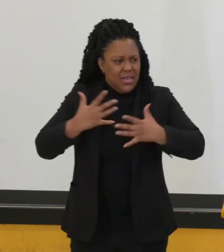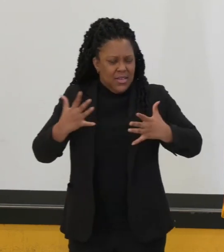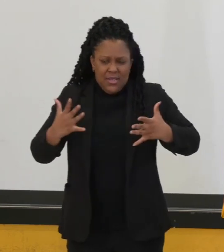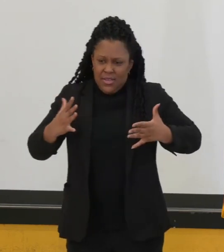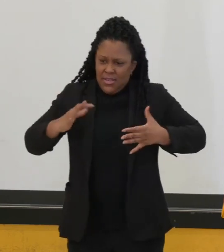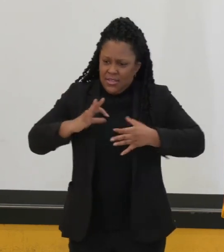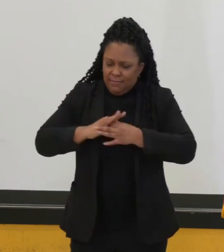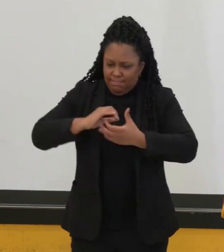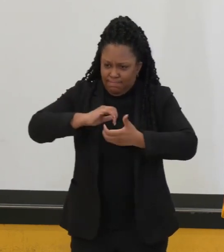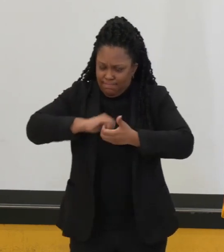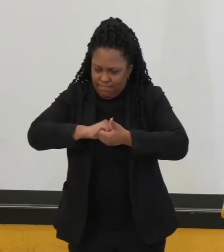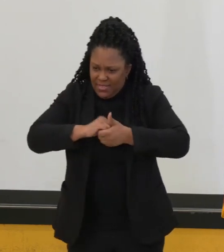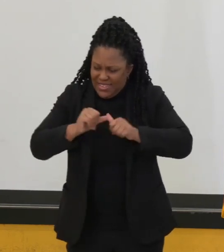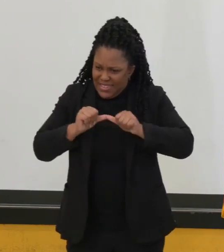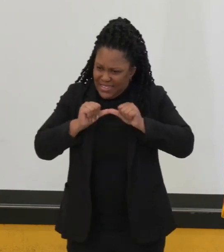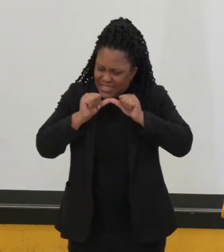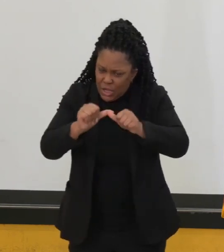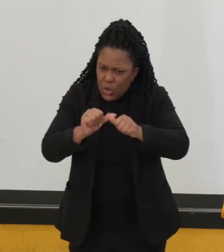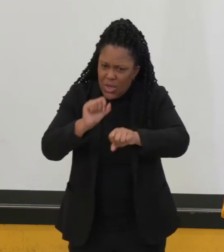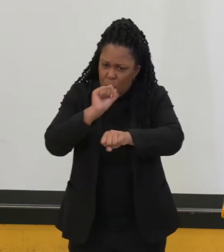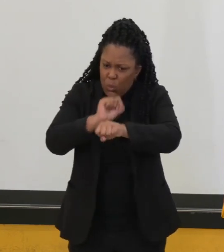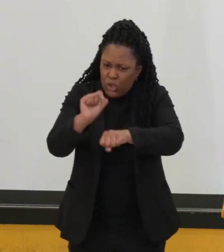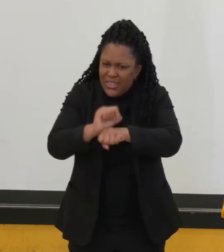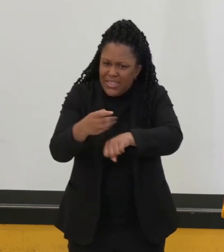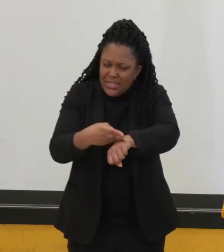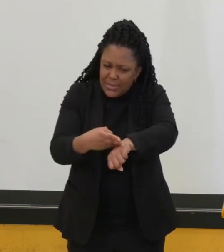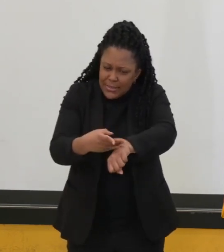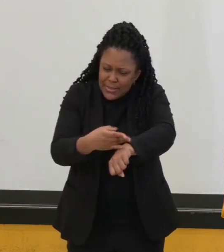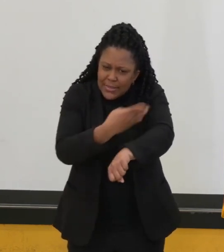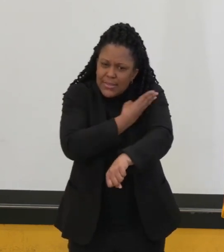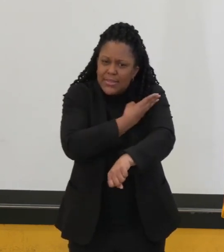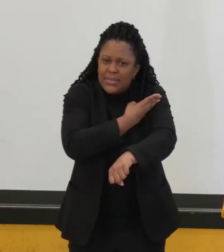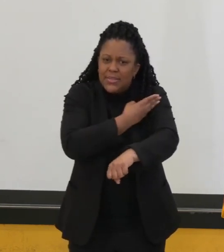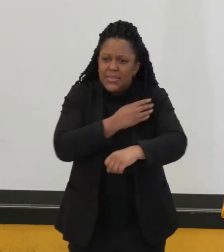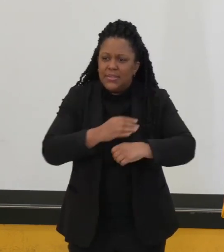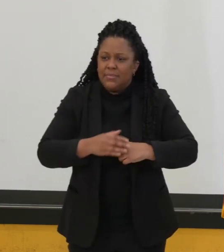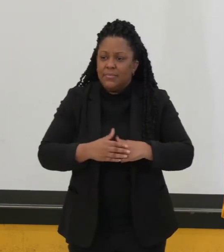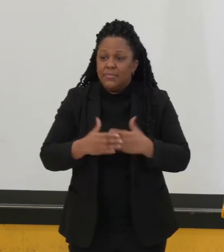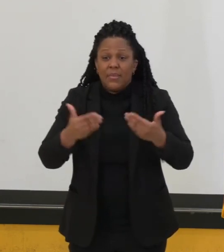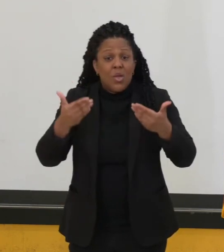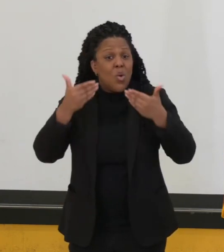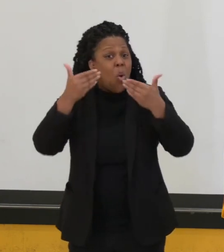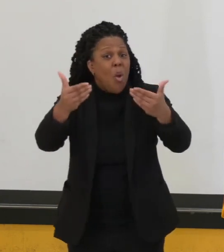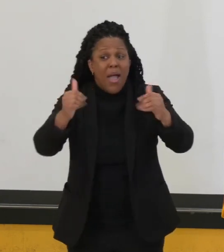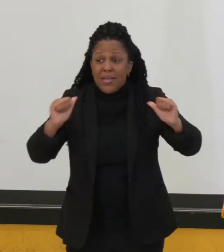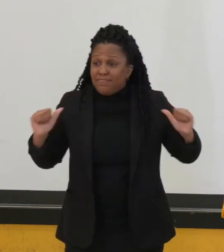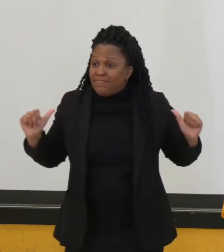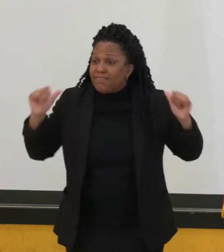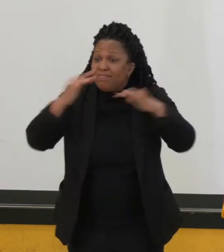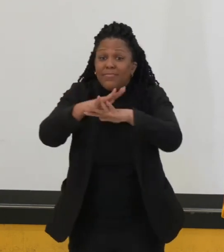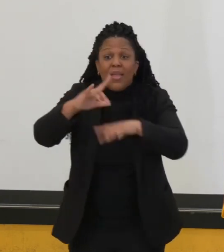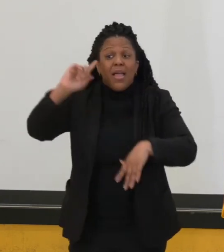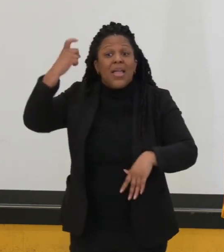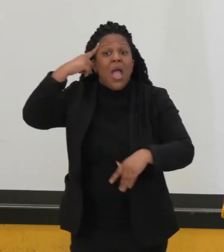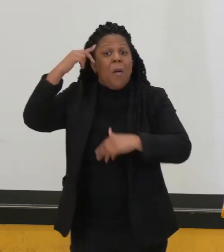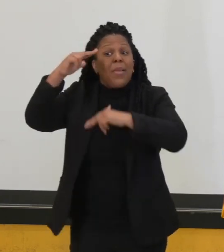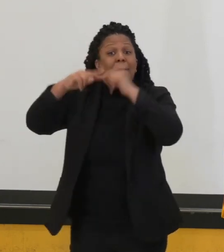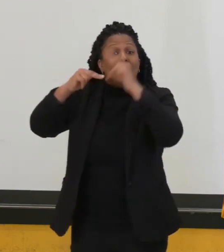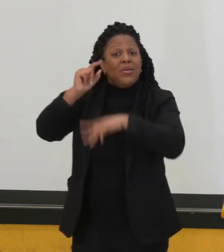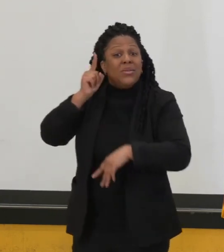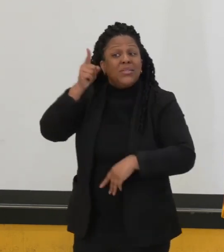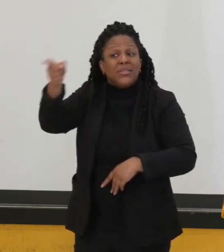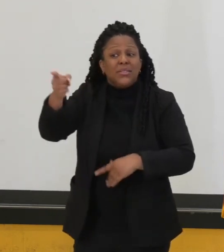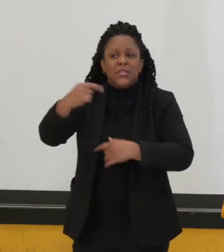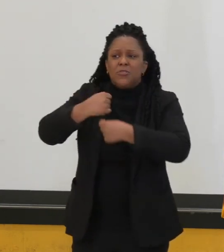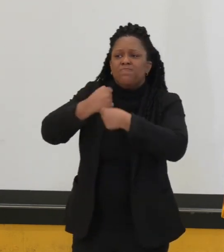continue our work, to push our work, to be at the Capitol, to be at the state government, to be at our city governments, to be at our